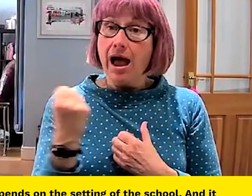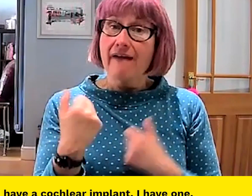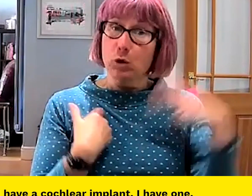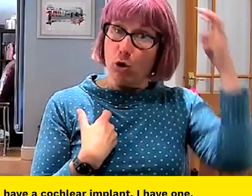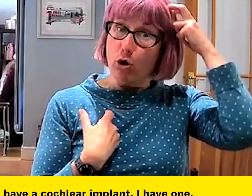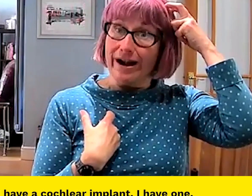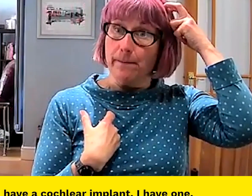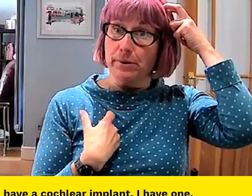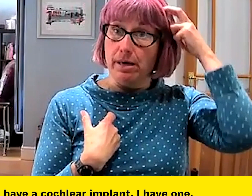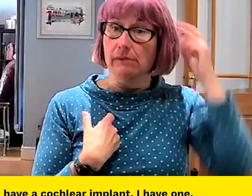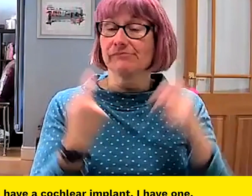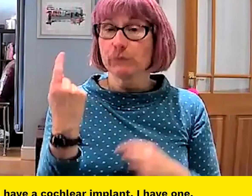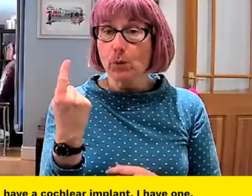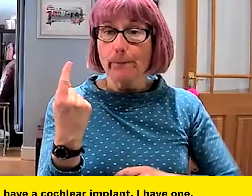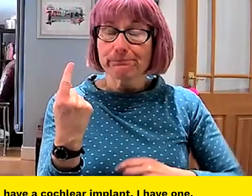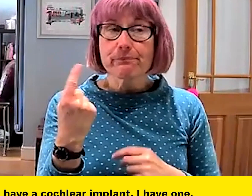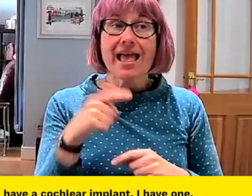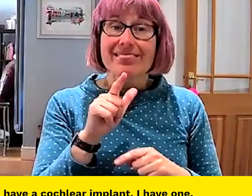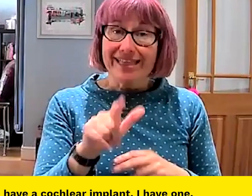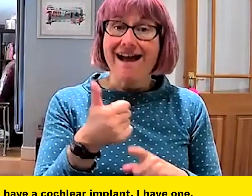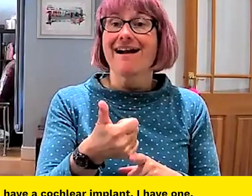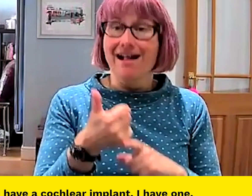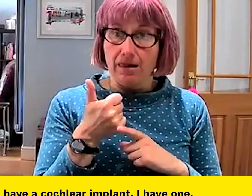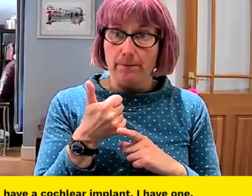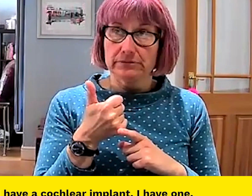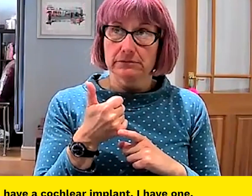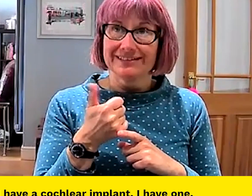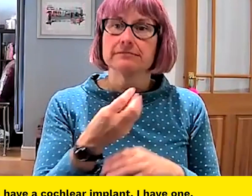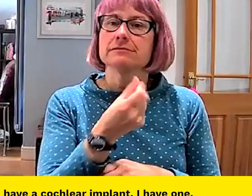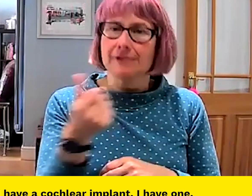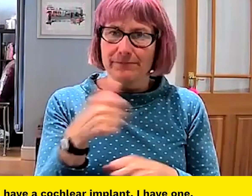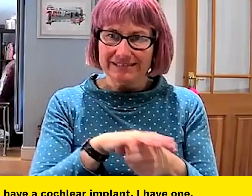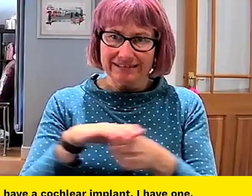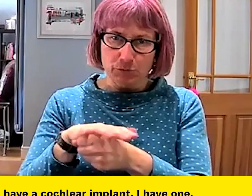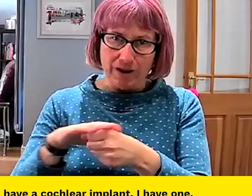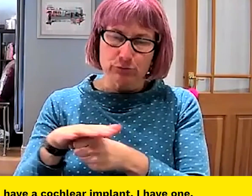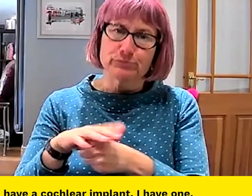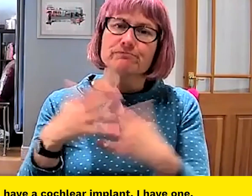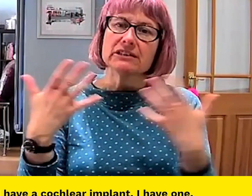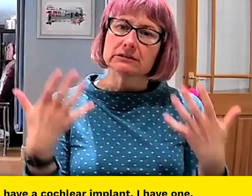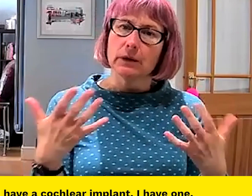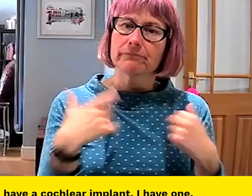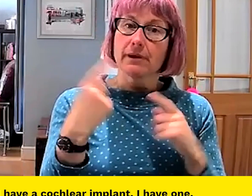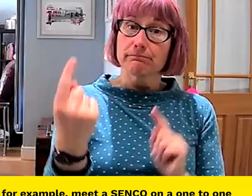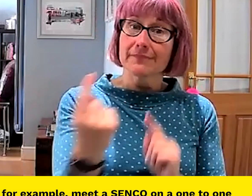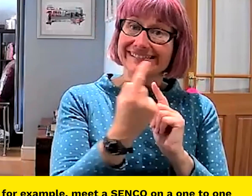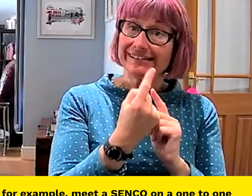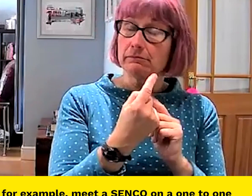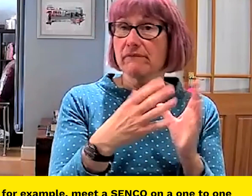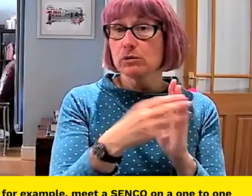I have a cochlear implant, I have 1, and that helps in some situations. I might, for